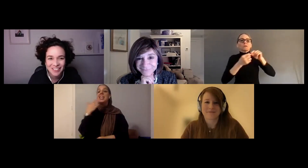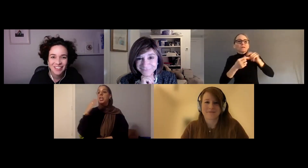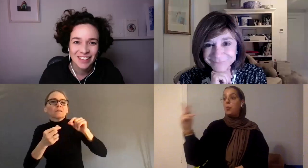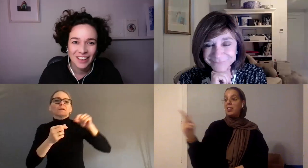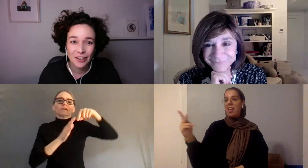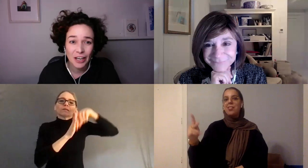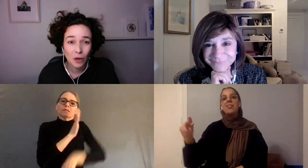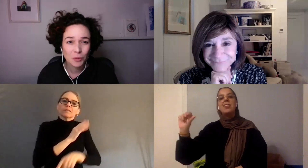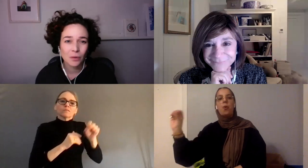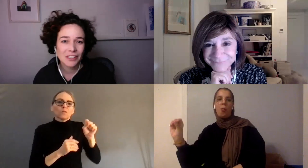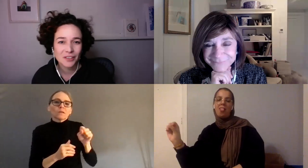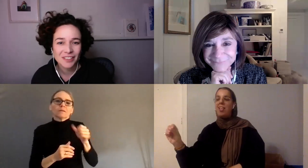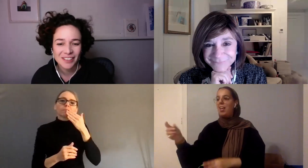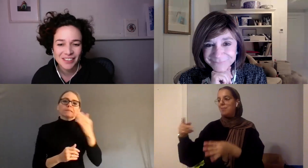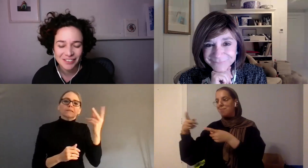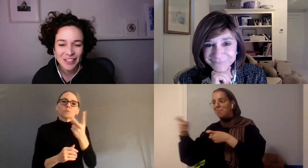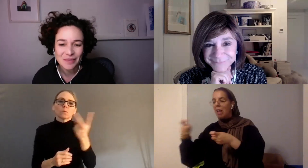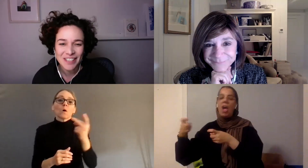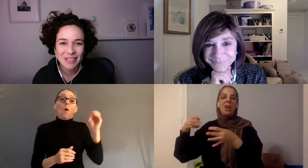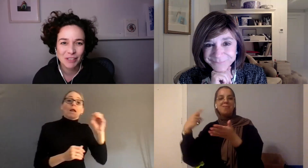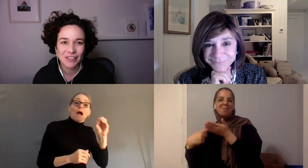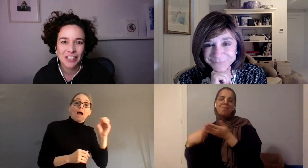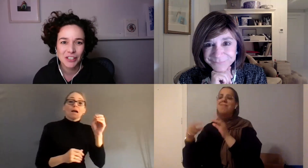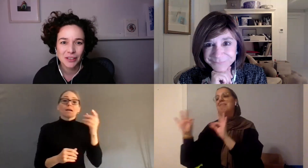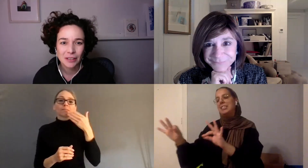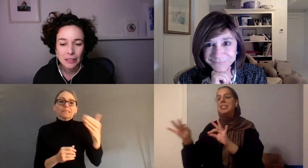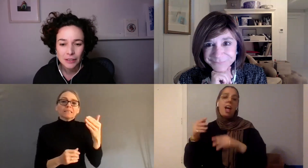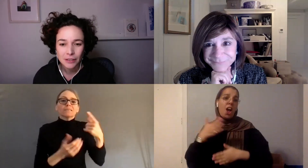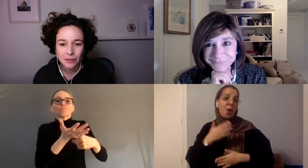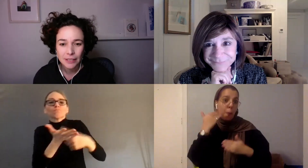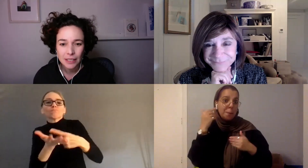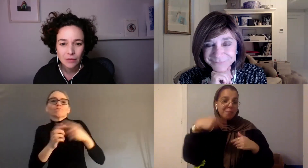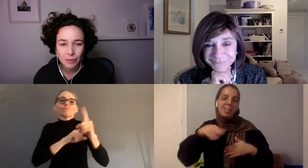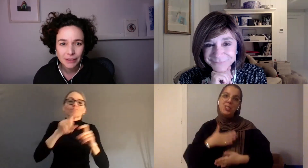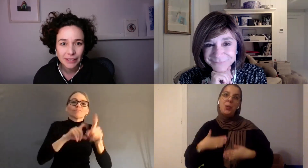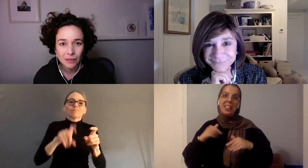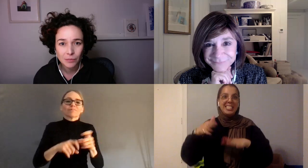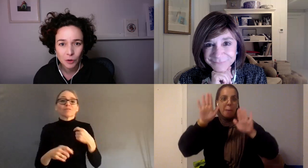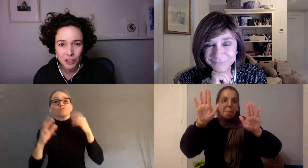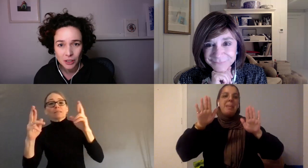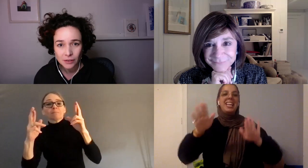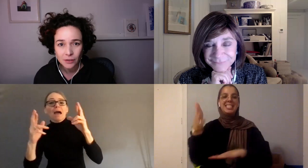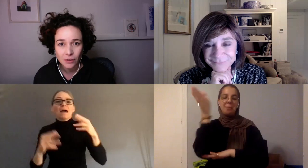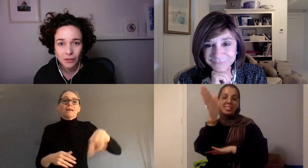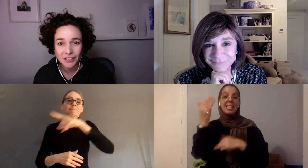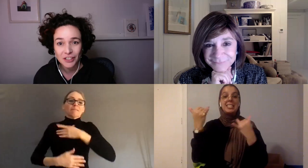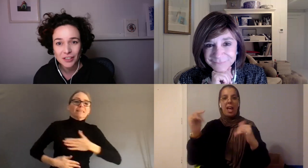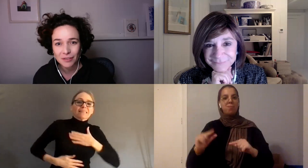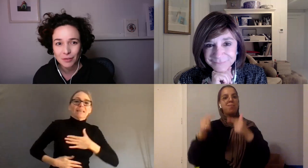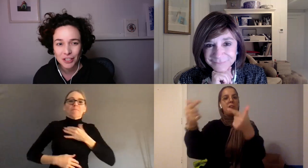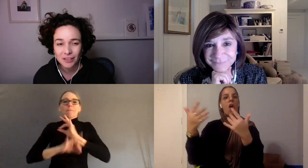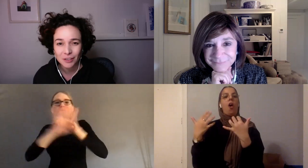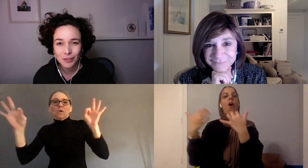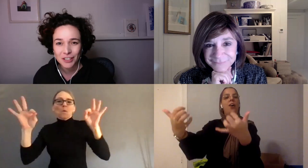questions. I hope you all enjoyed this really amazing presentation. So now we will take some questions or